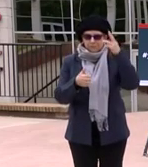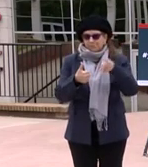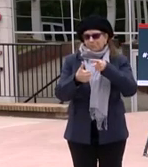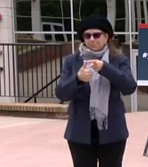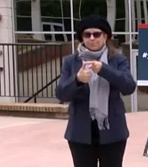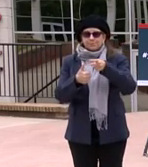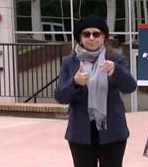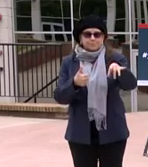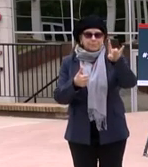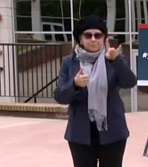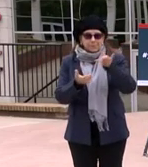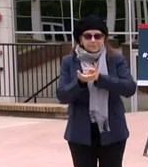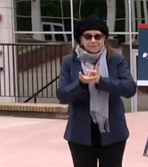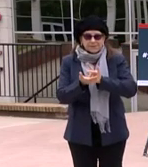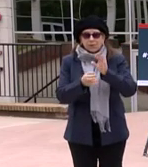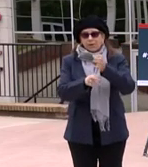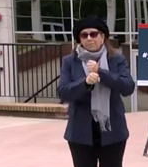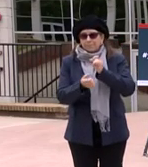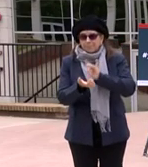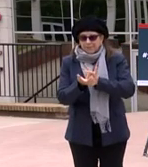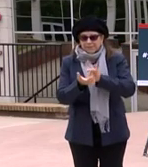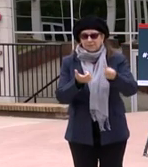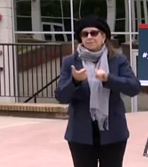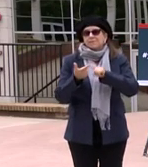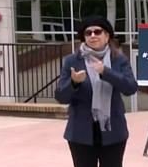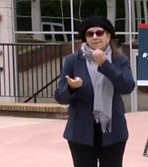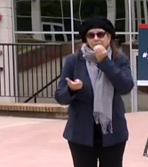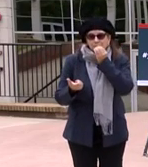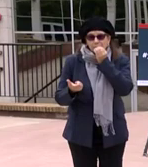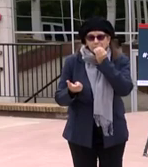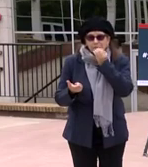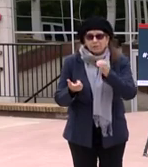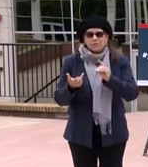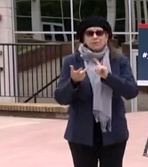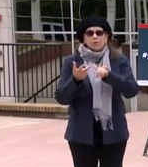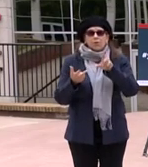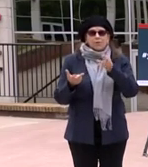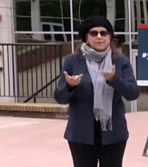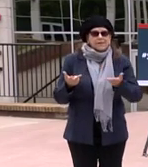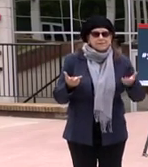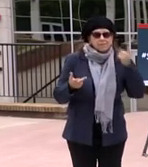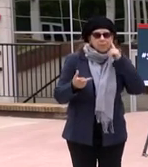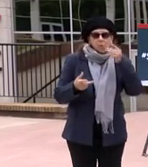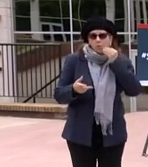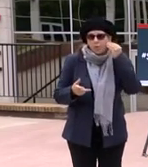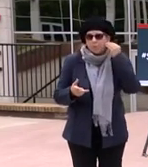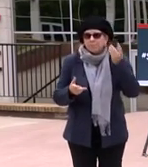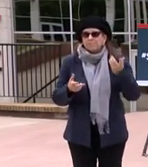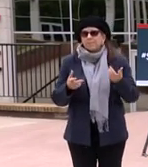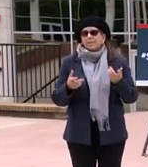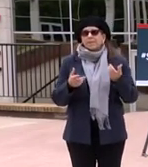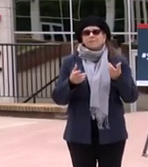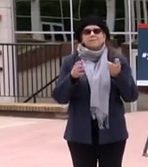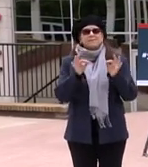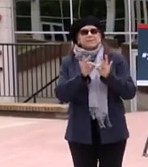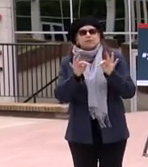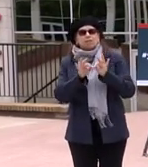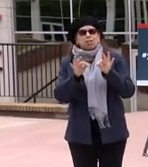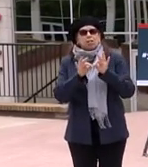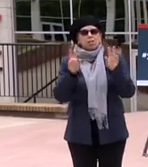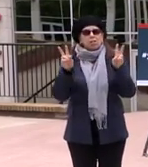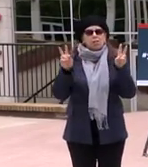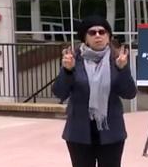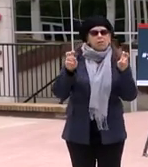food and essential household goods, perform an essential government function, work at